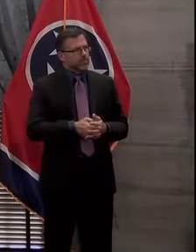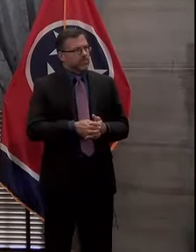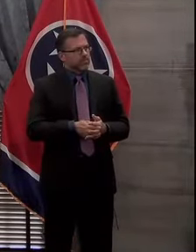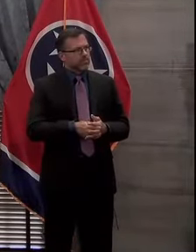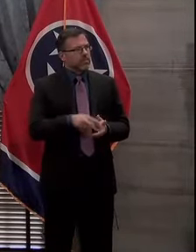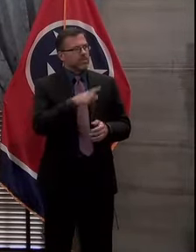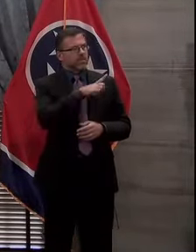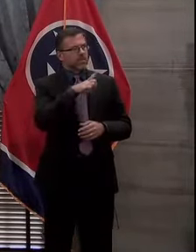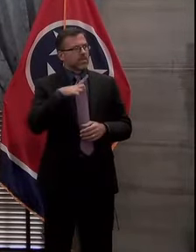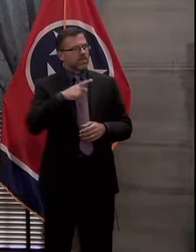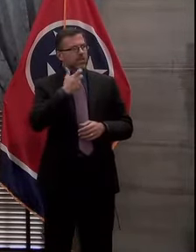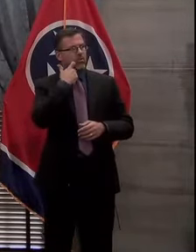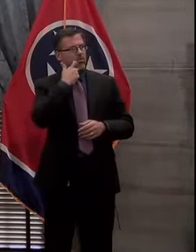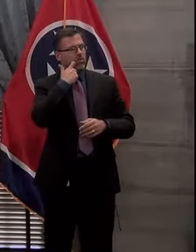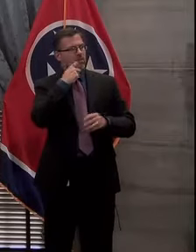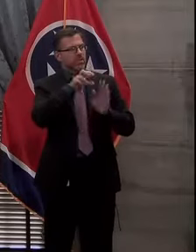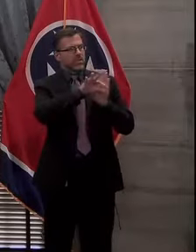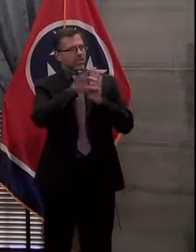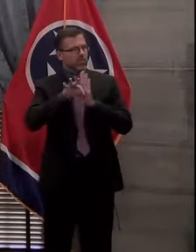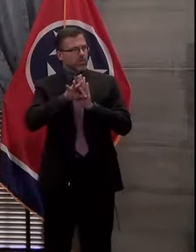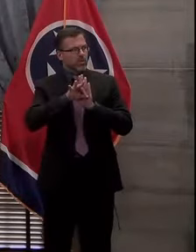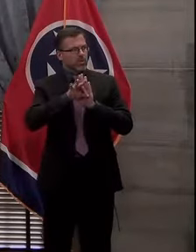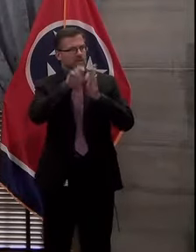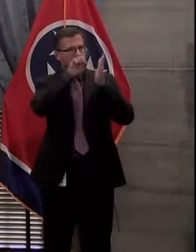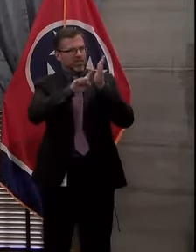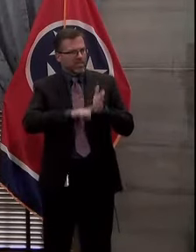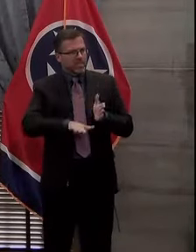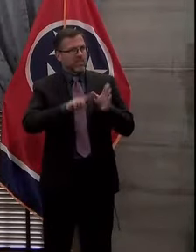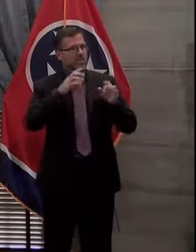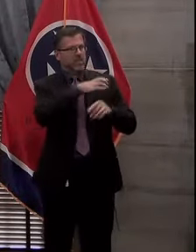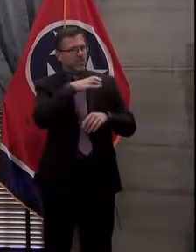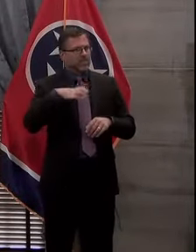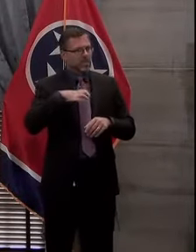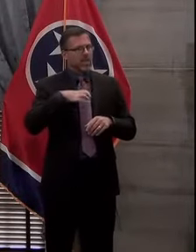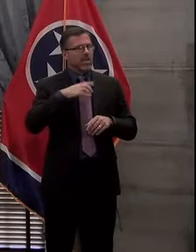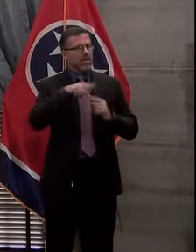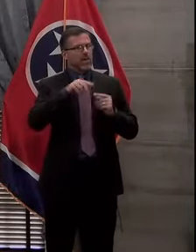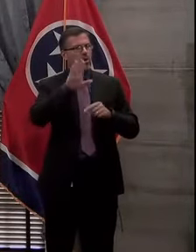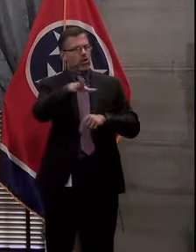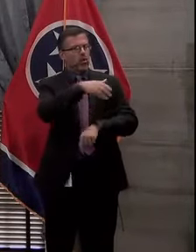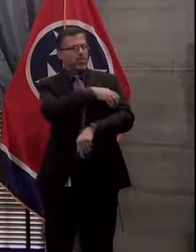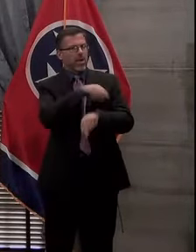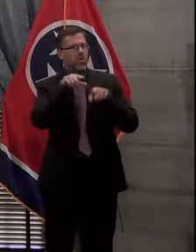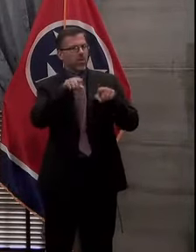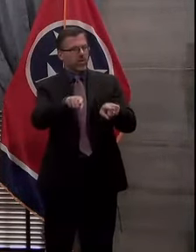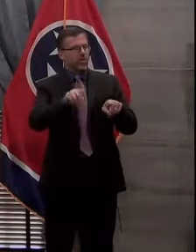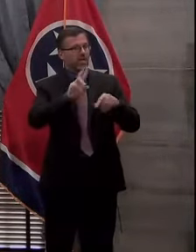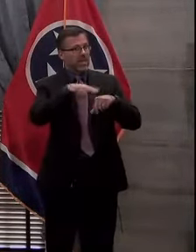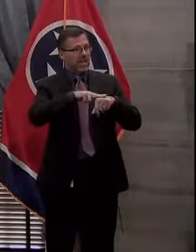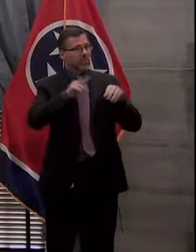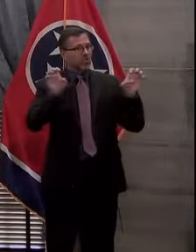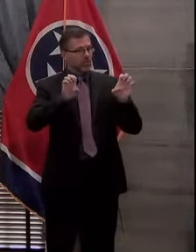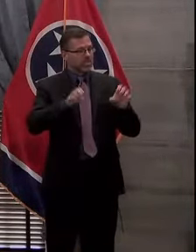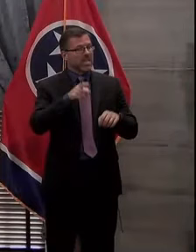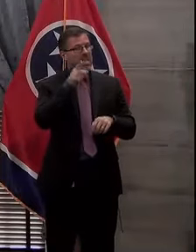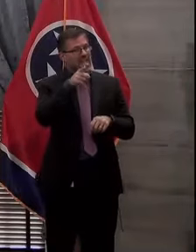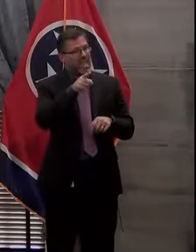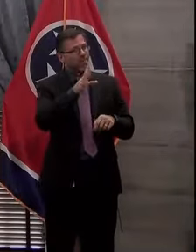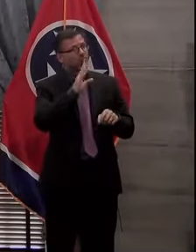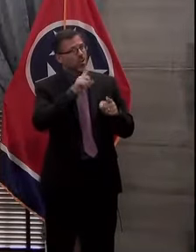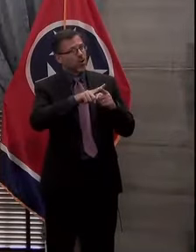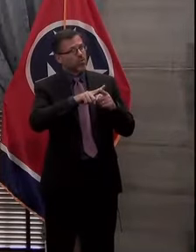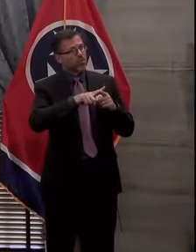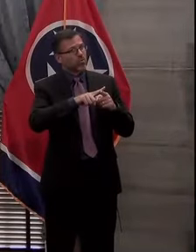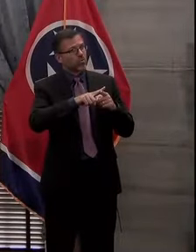to review the powers of the executive branch during a state of emergency. I wondered if you'd had any conversation with legislative leadership before that committee was